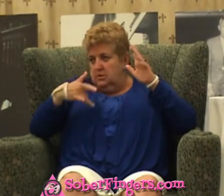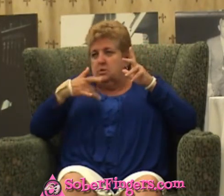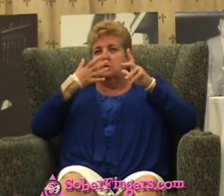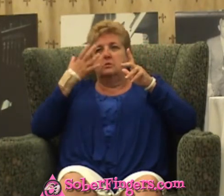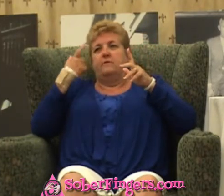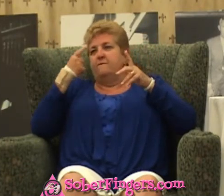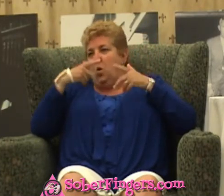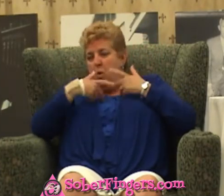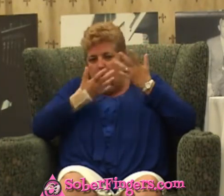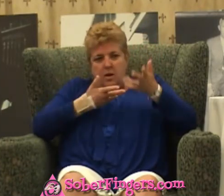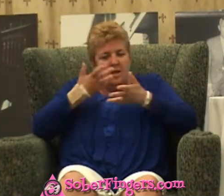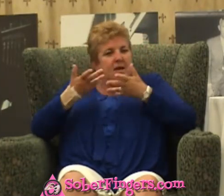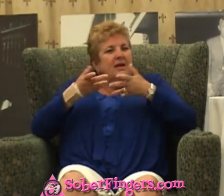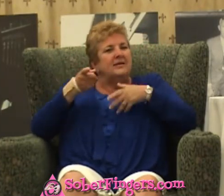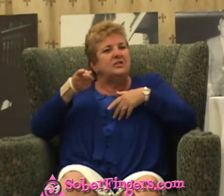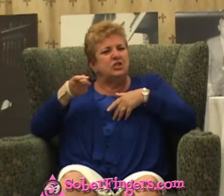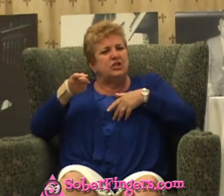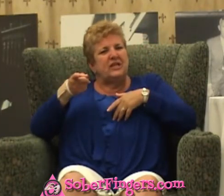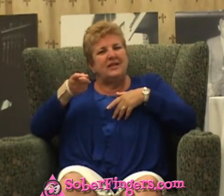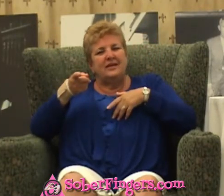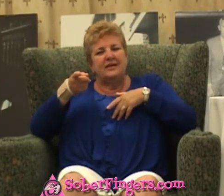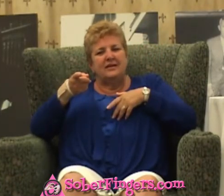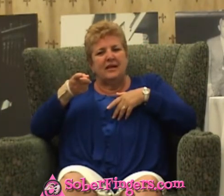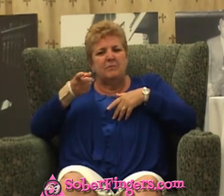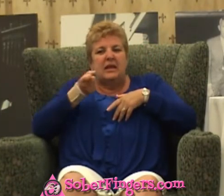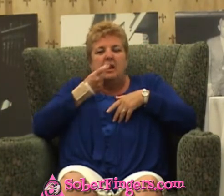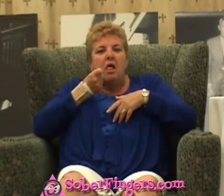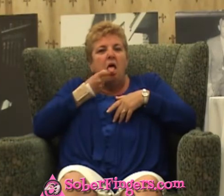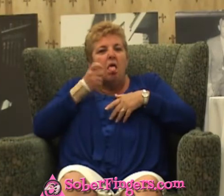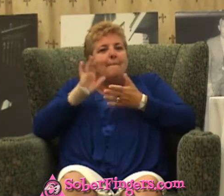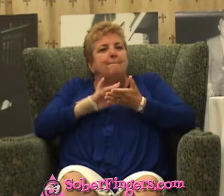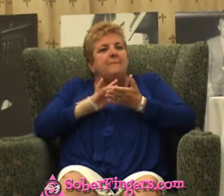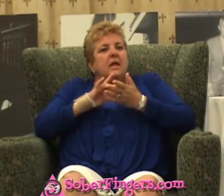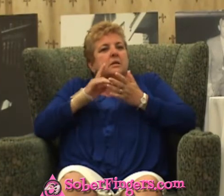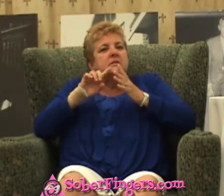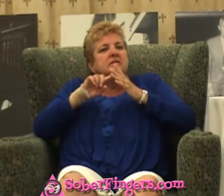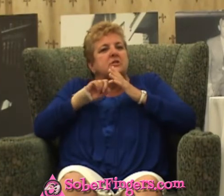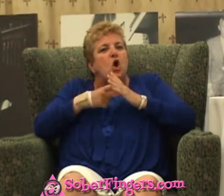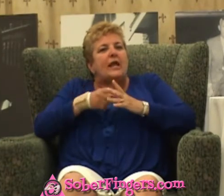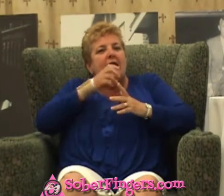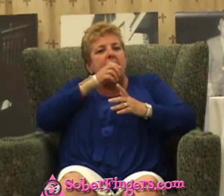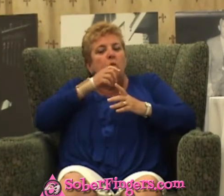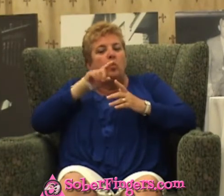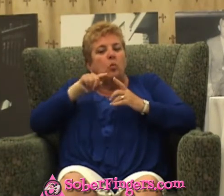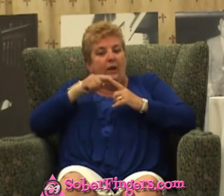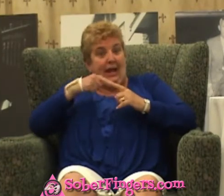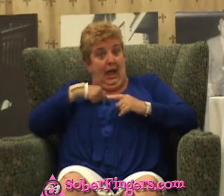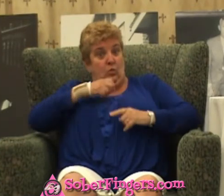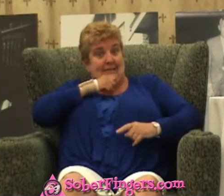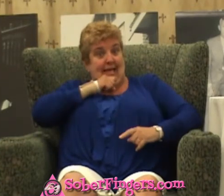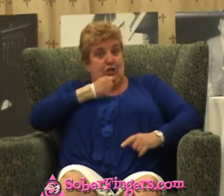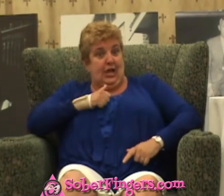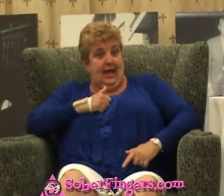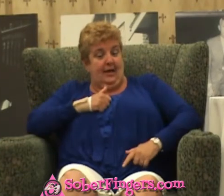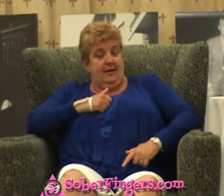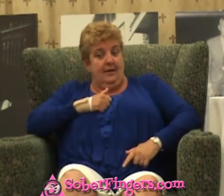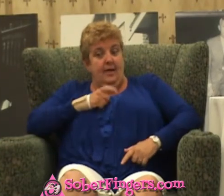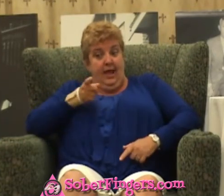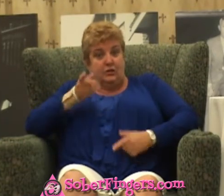She'd been taking these heavy-duty prescription pills since I was 10 years old, and when she stopped drinking, it was just